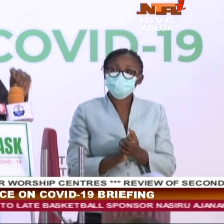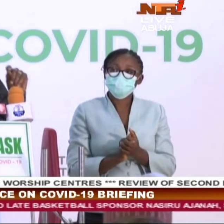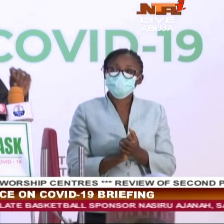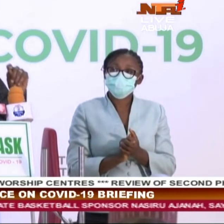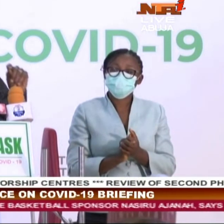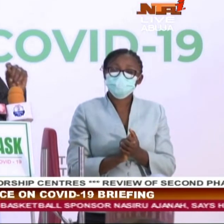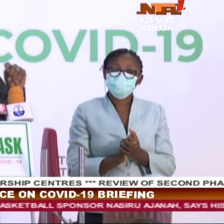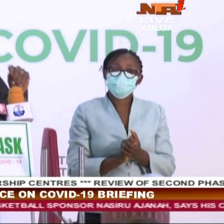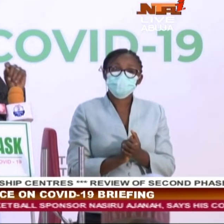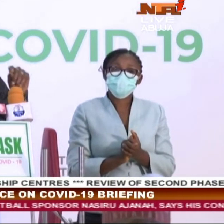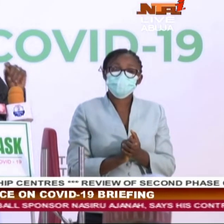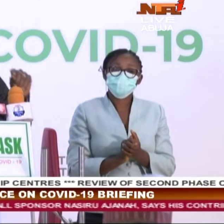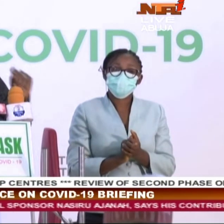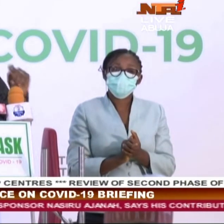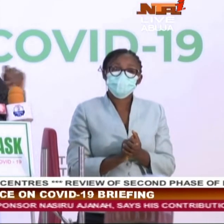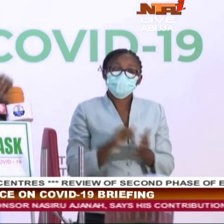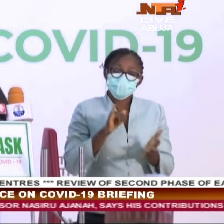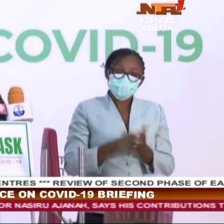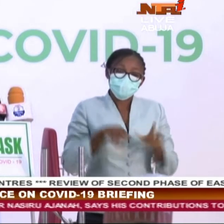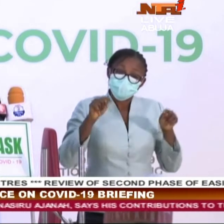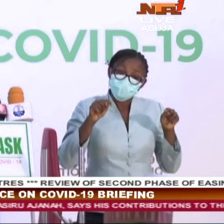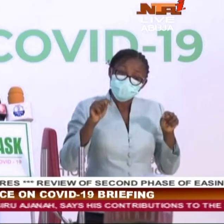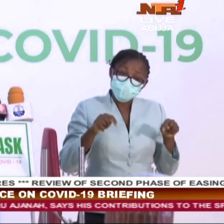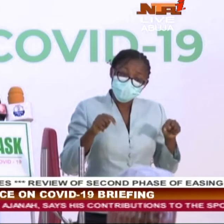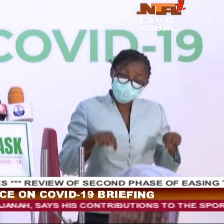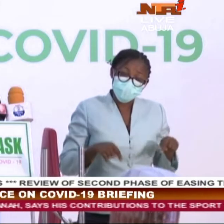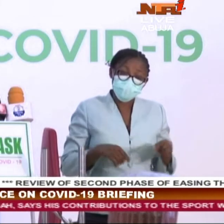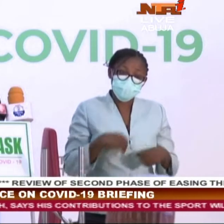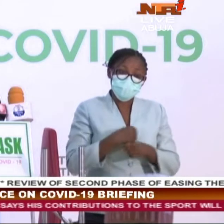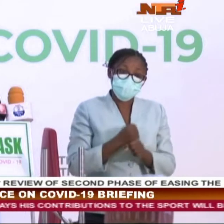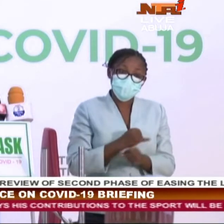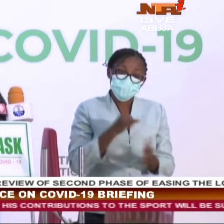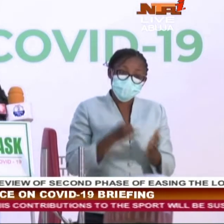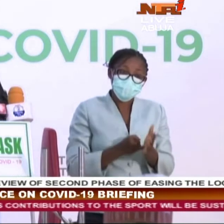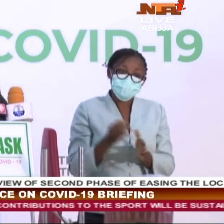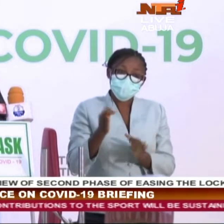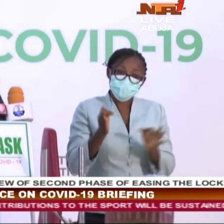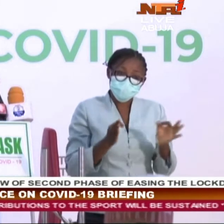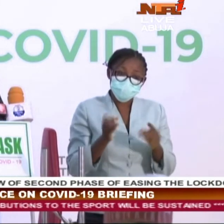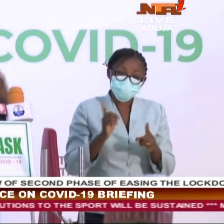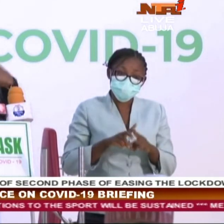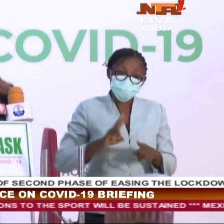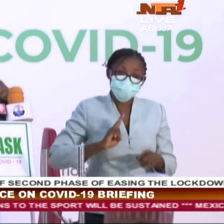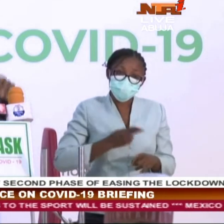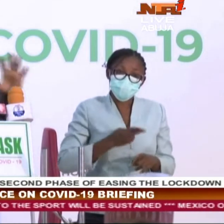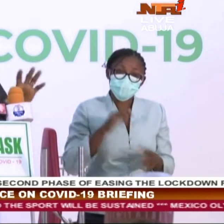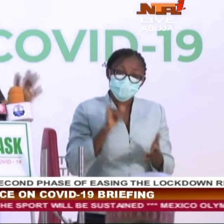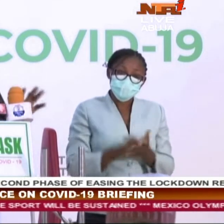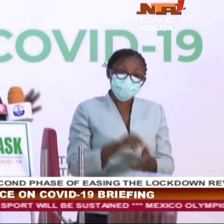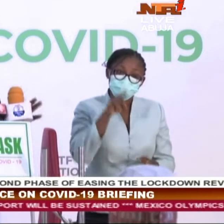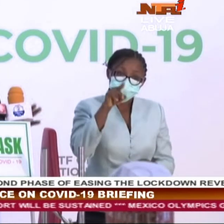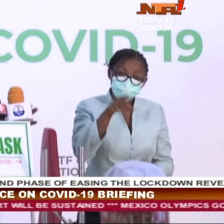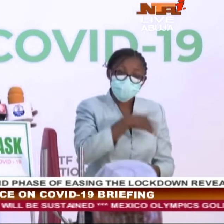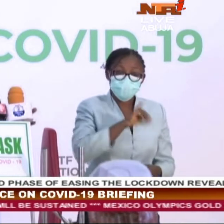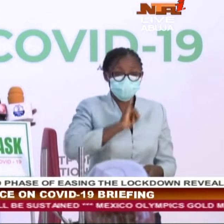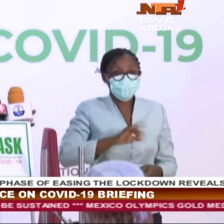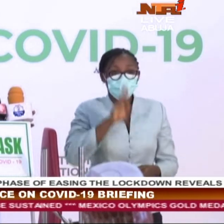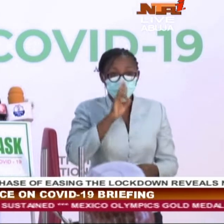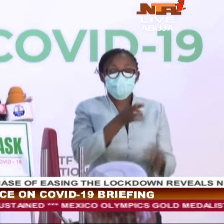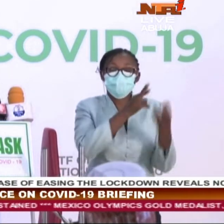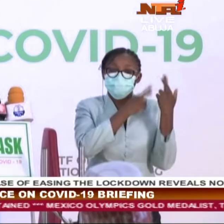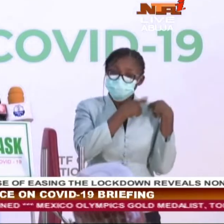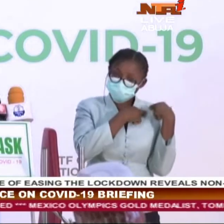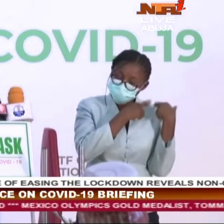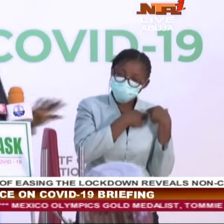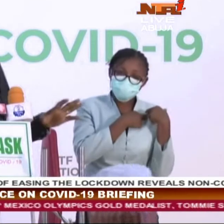drives the point home. That you and I are the ones that are responsible for this thing.